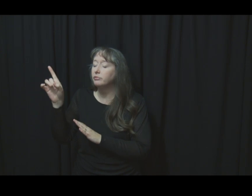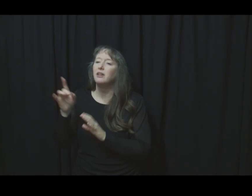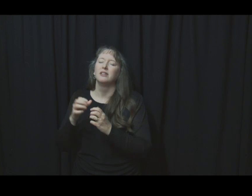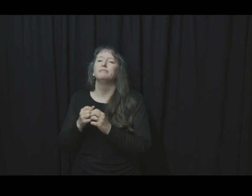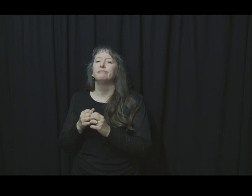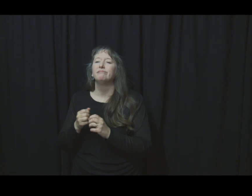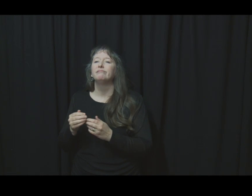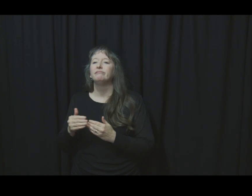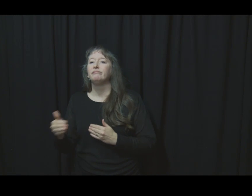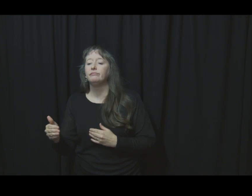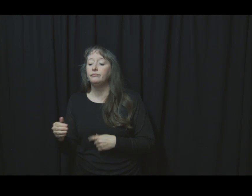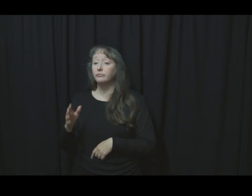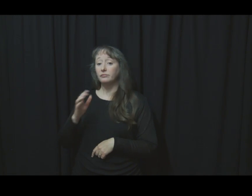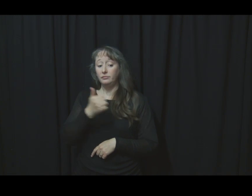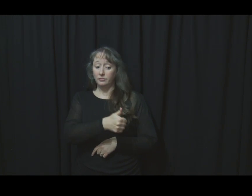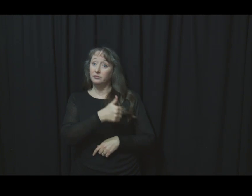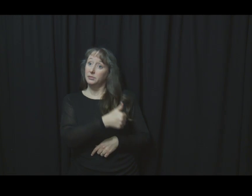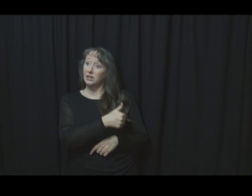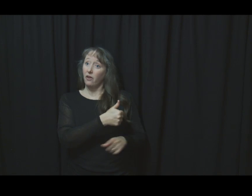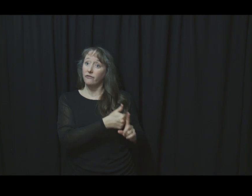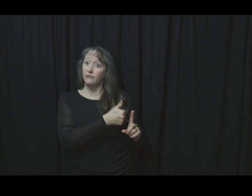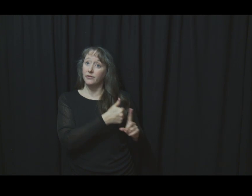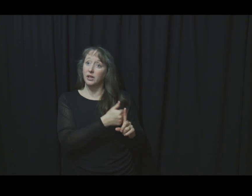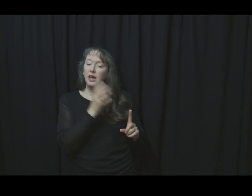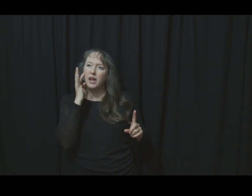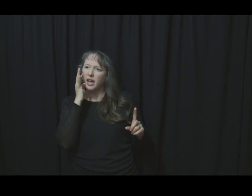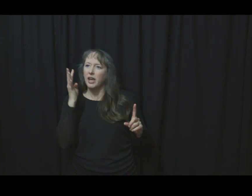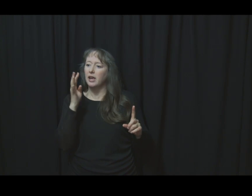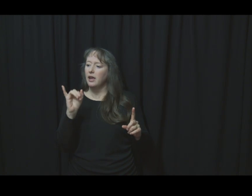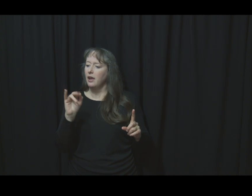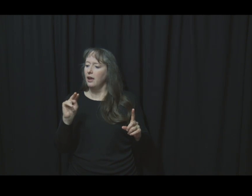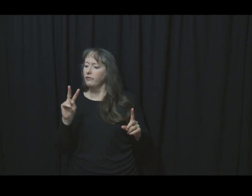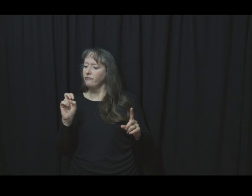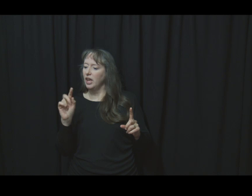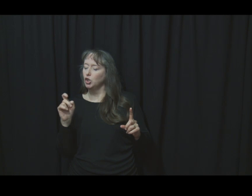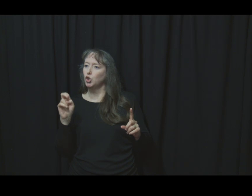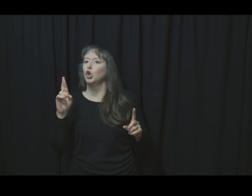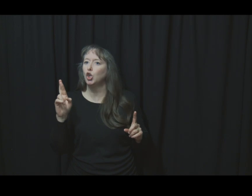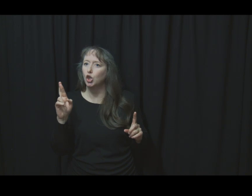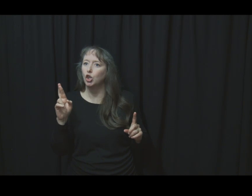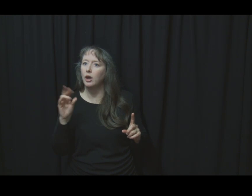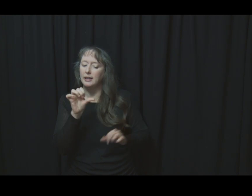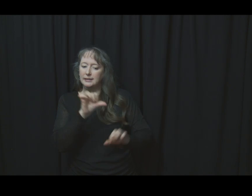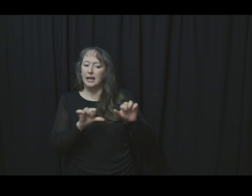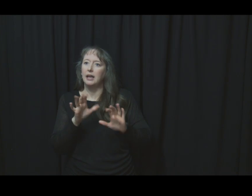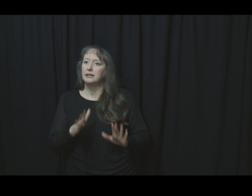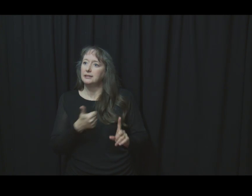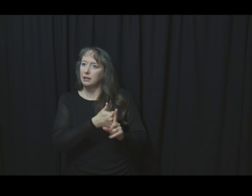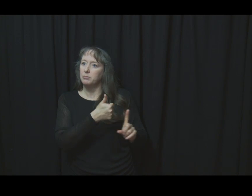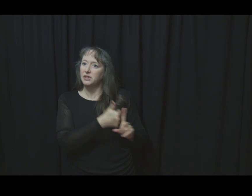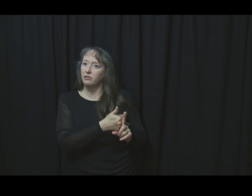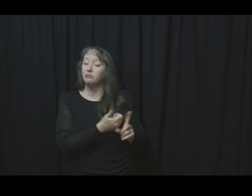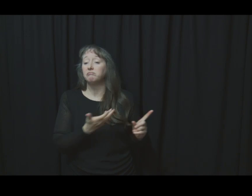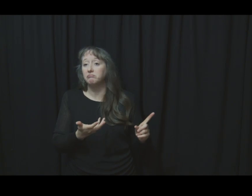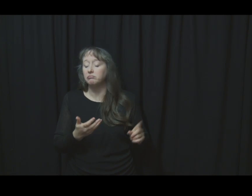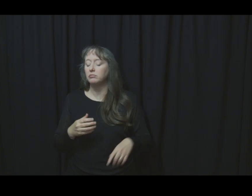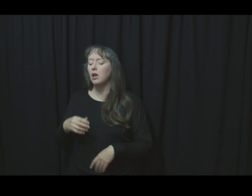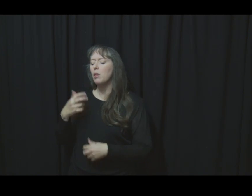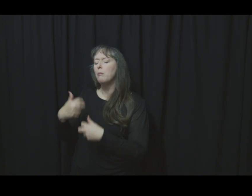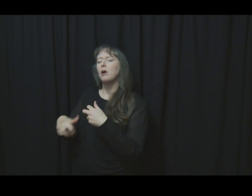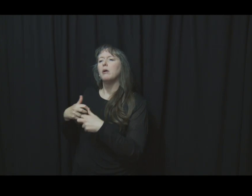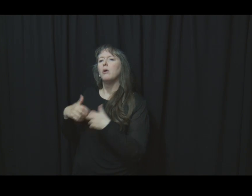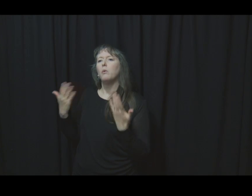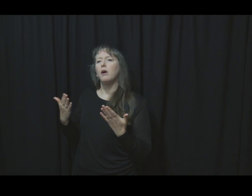who's a scientist who's also an inventor. And I want young people to understand that. You know, the problem, I believe, is this. We need to define